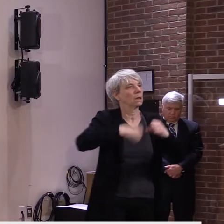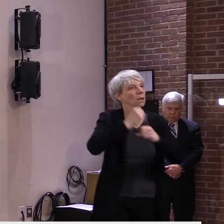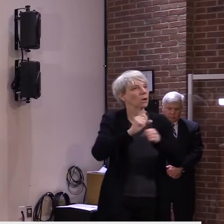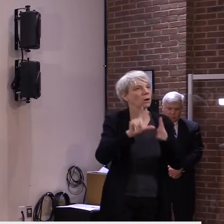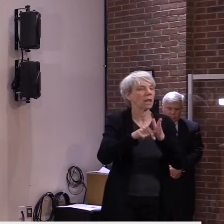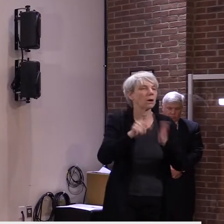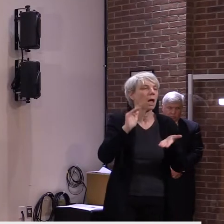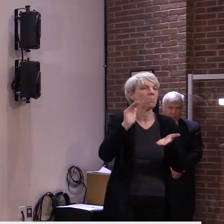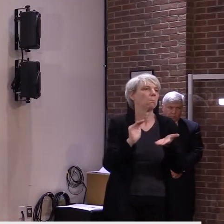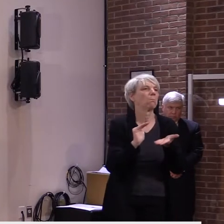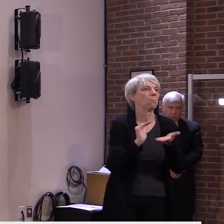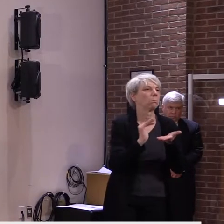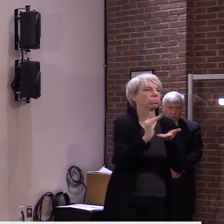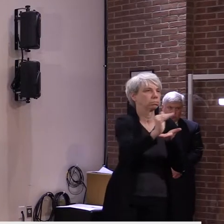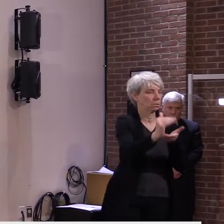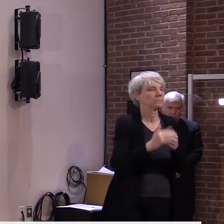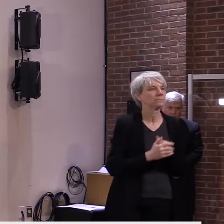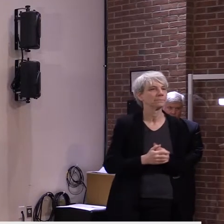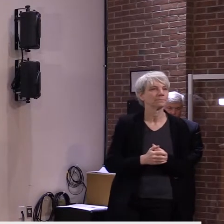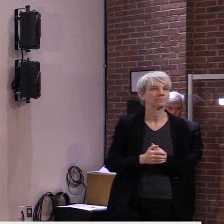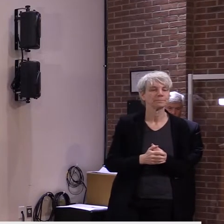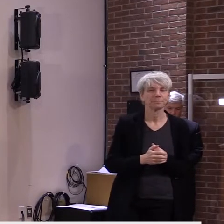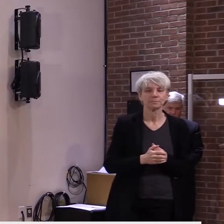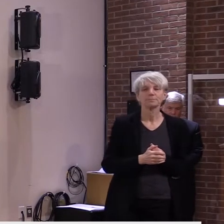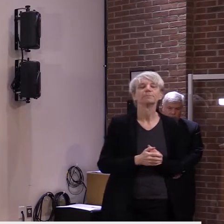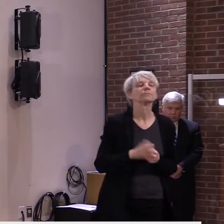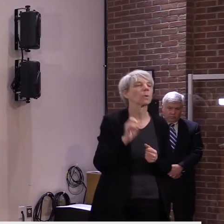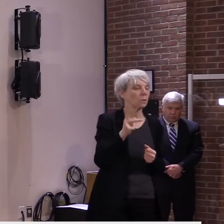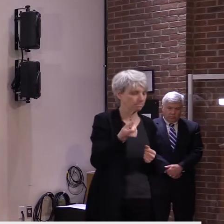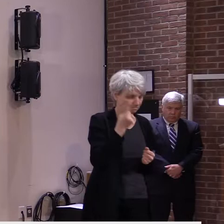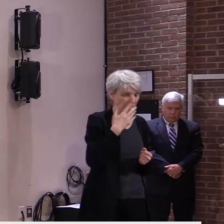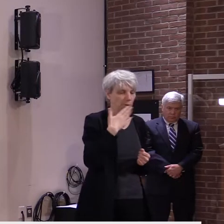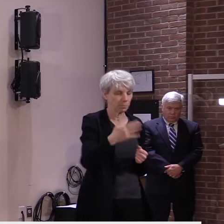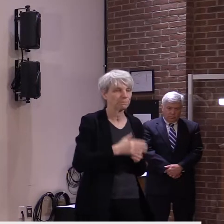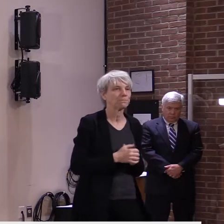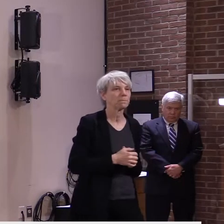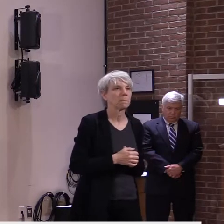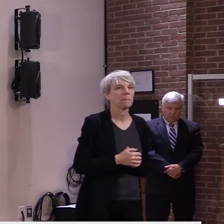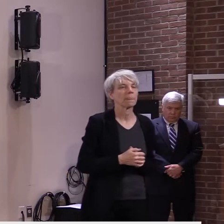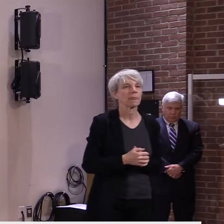an indication of any one thing. Okay.